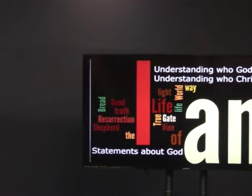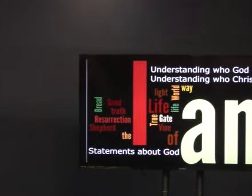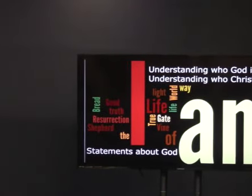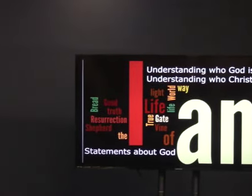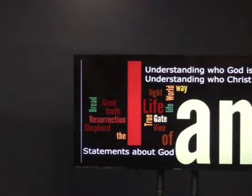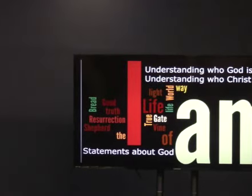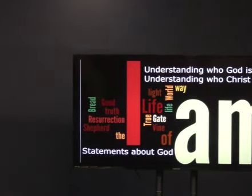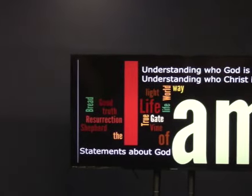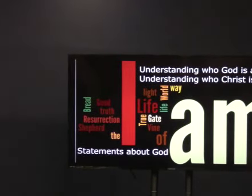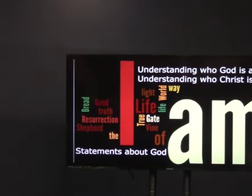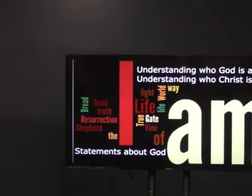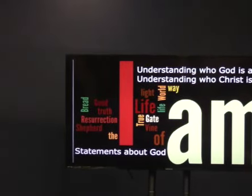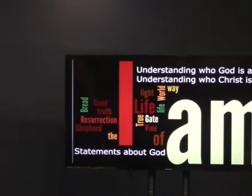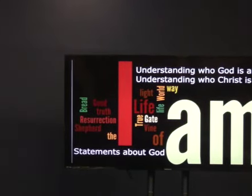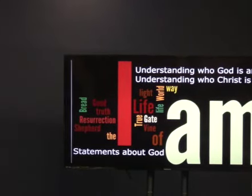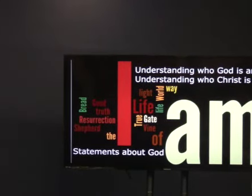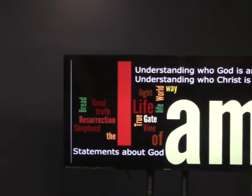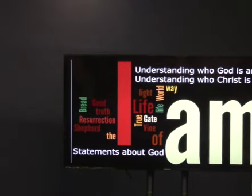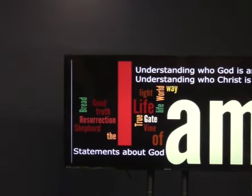I don't know if I like that, but we'll see.